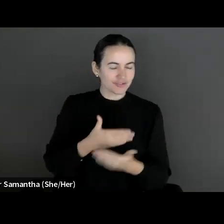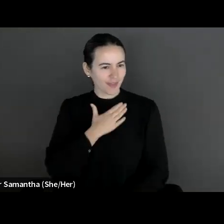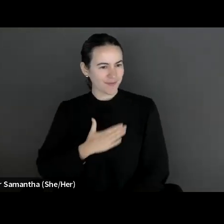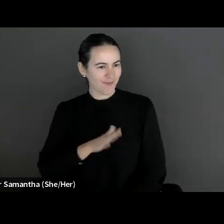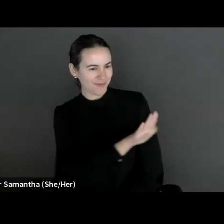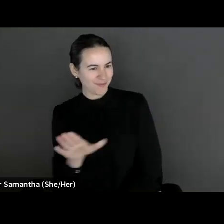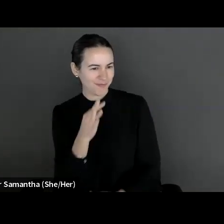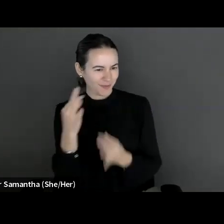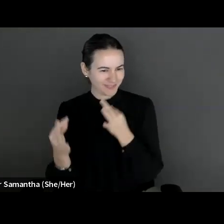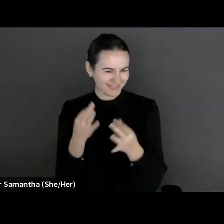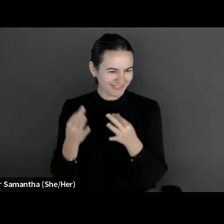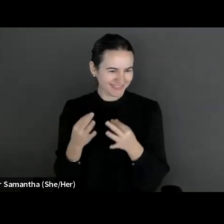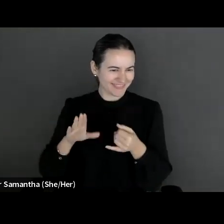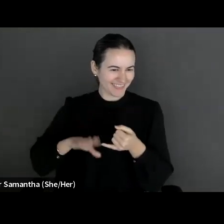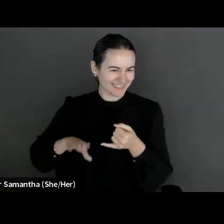participants.